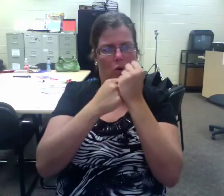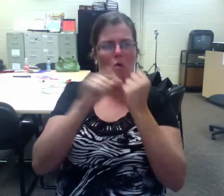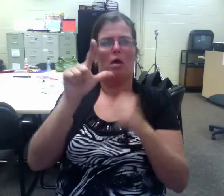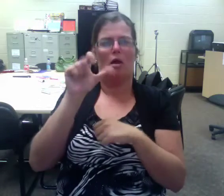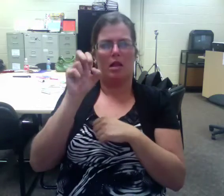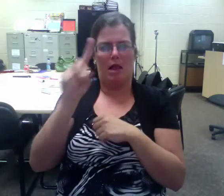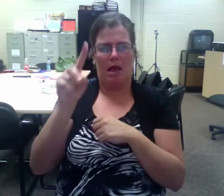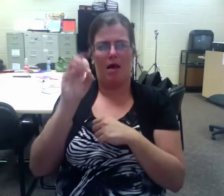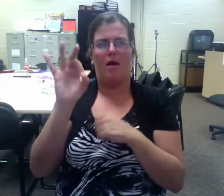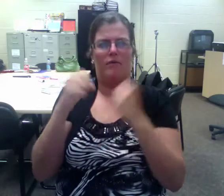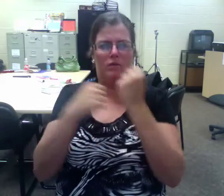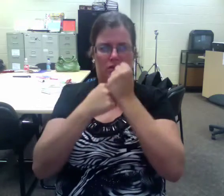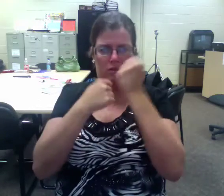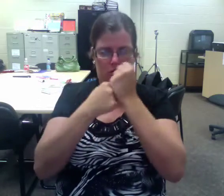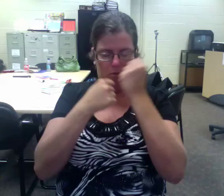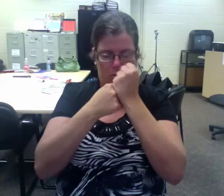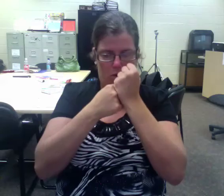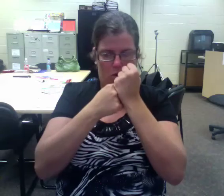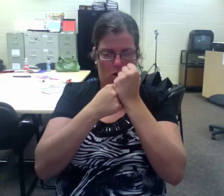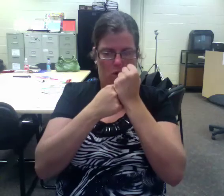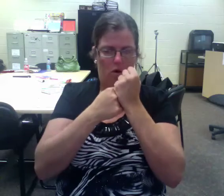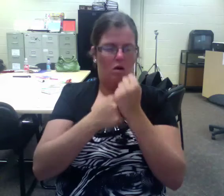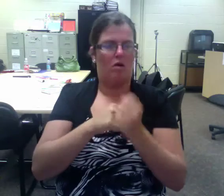All right, they were poorly trained.